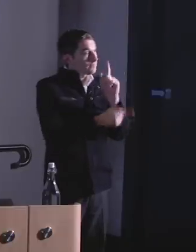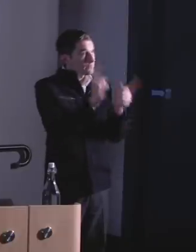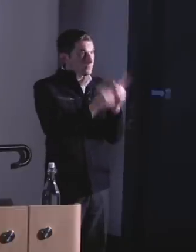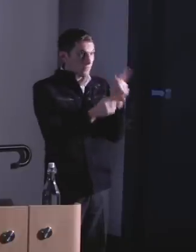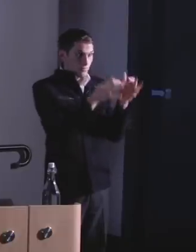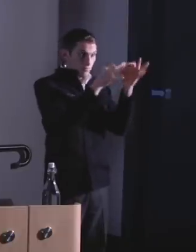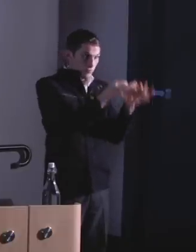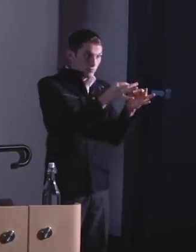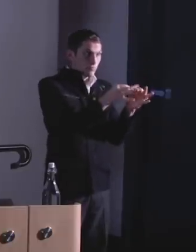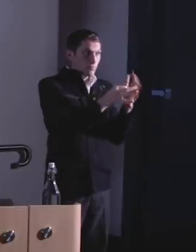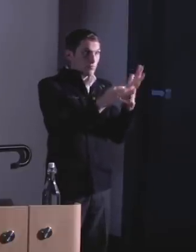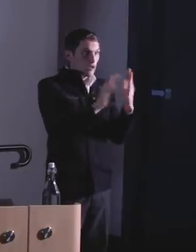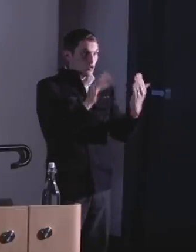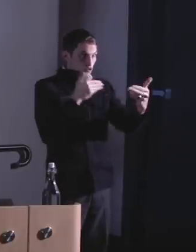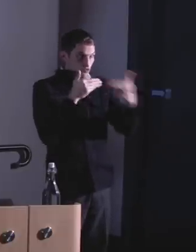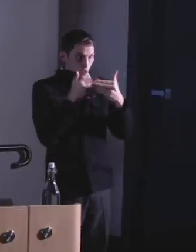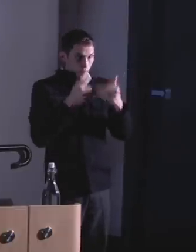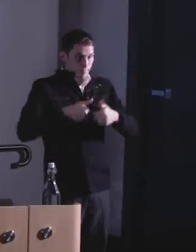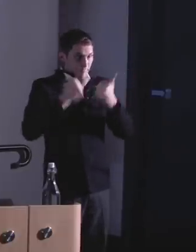their country or themselves,